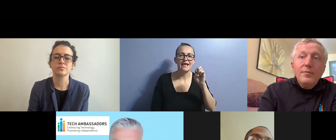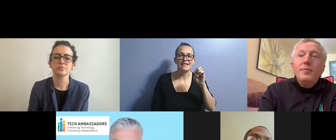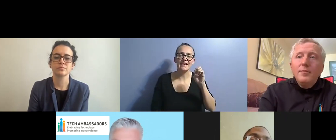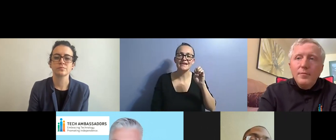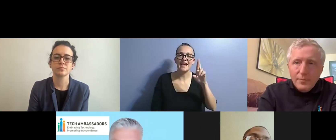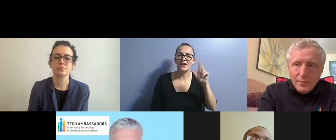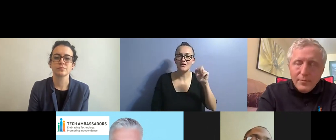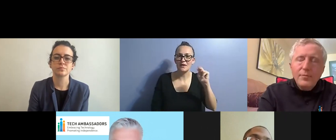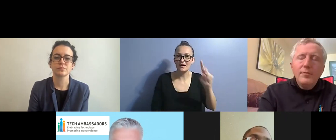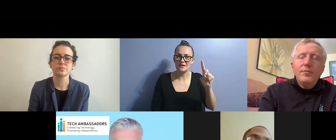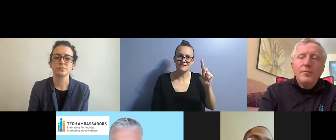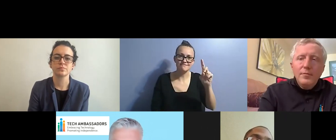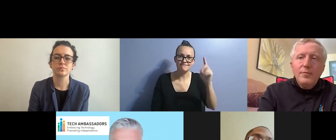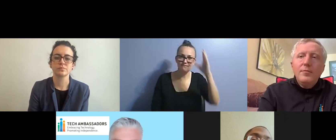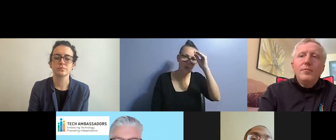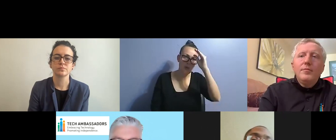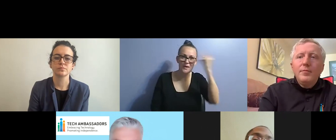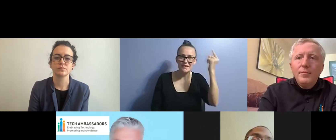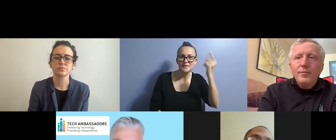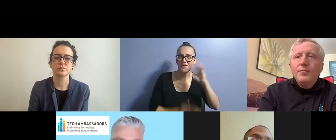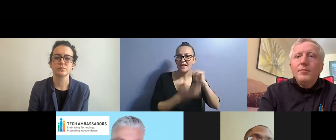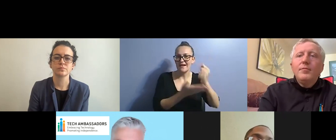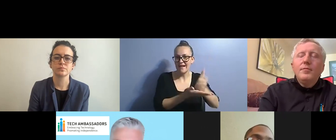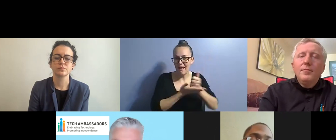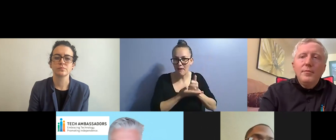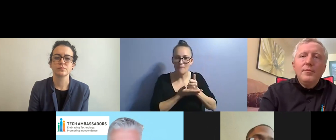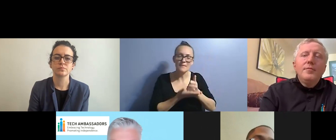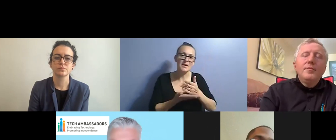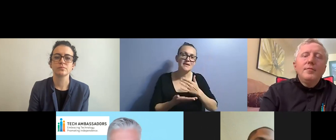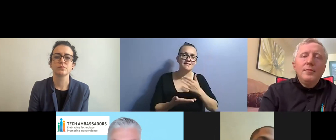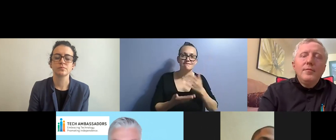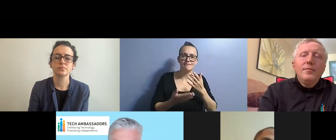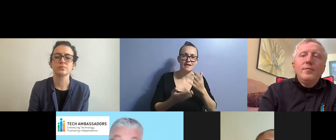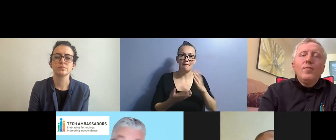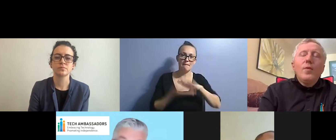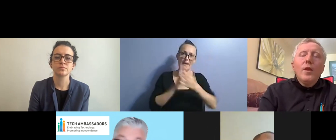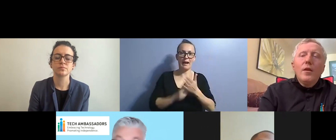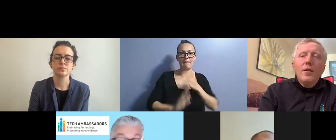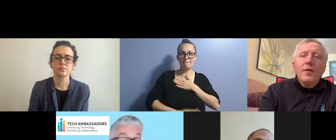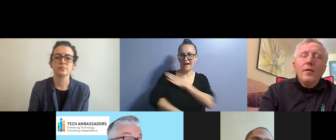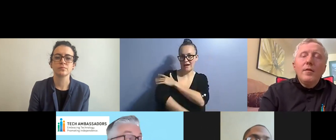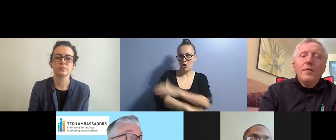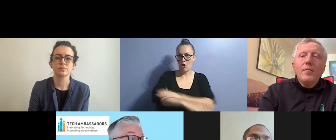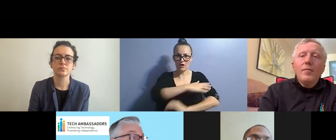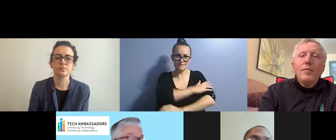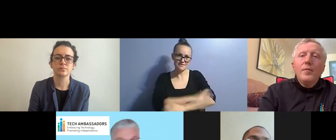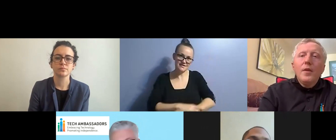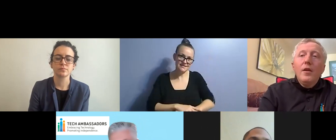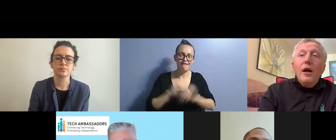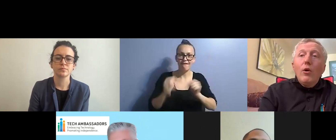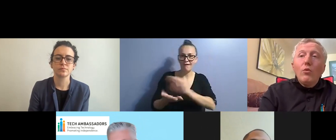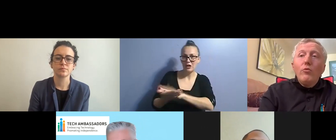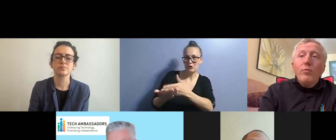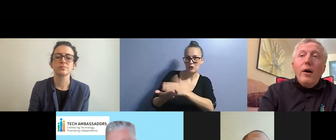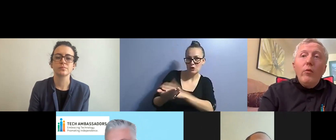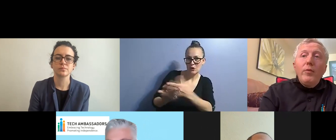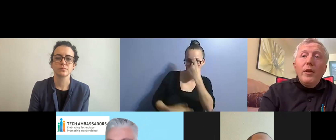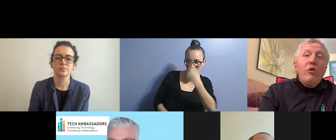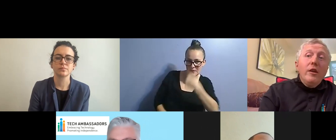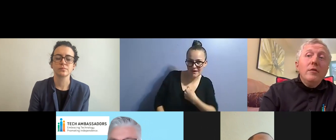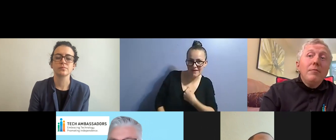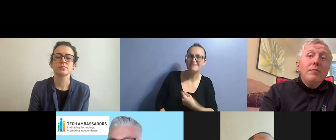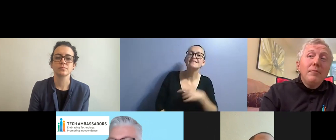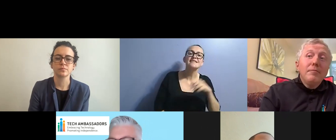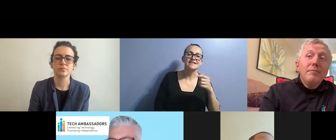but also fix me food and administer medication. Yeah, that would be awesome. Now a robot would